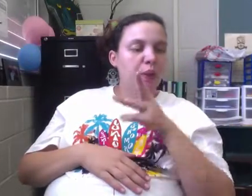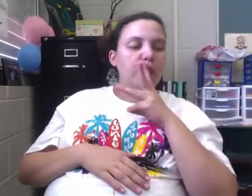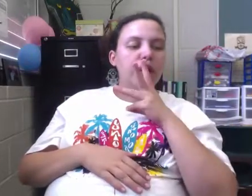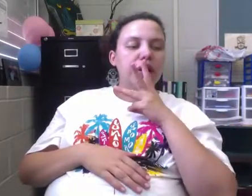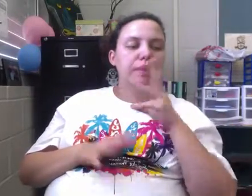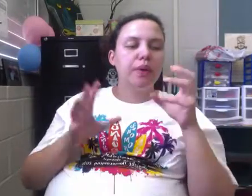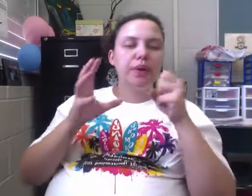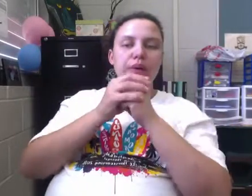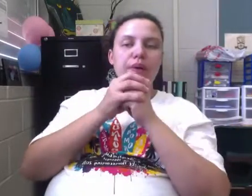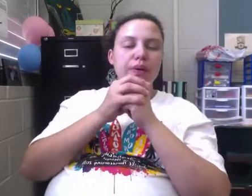Water polo.